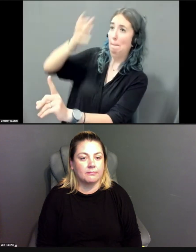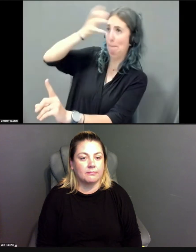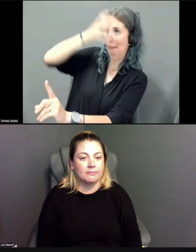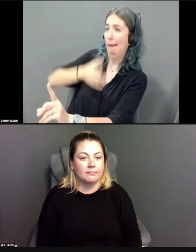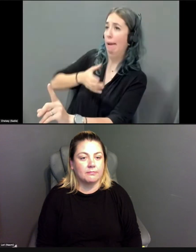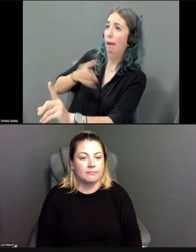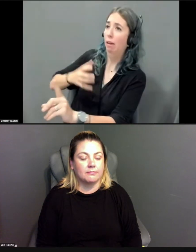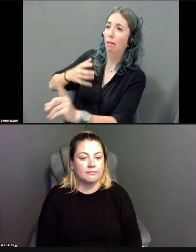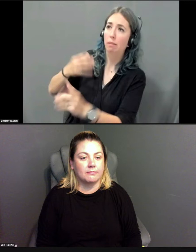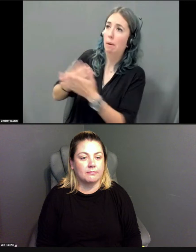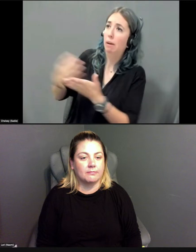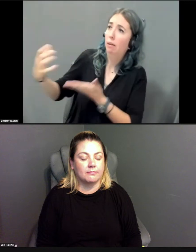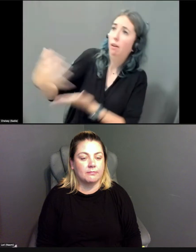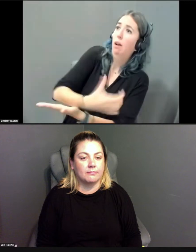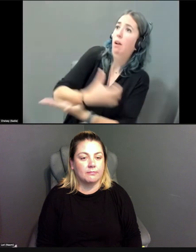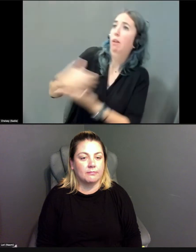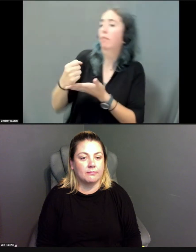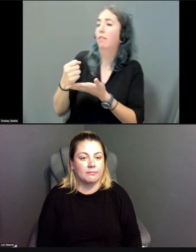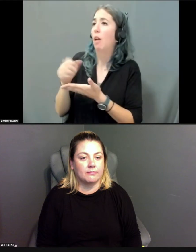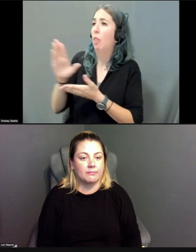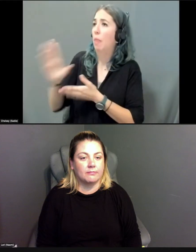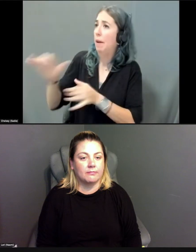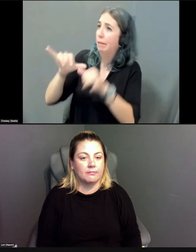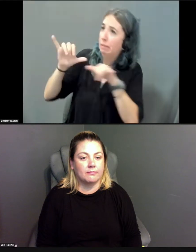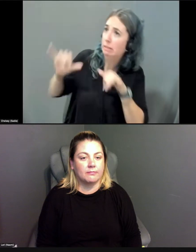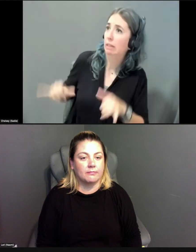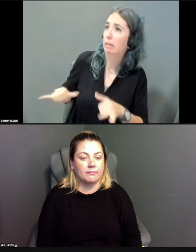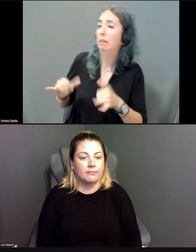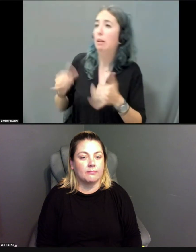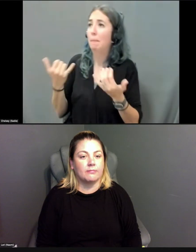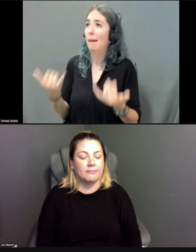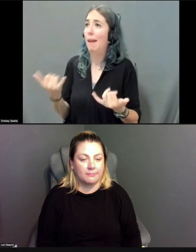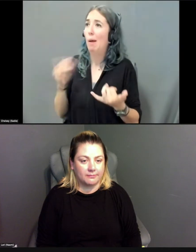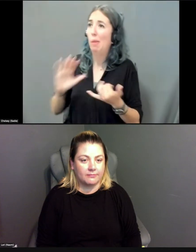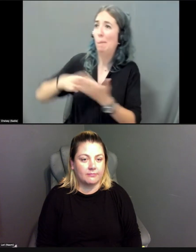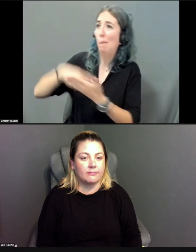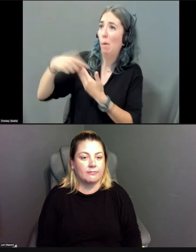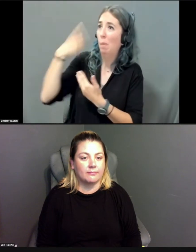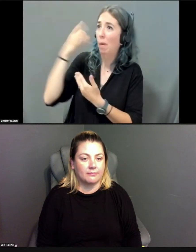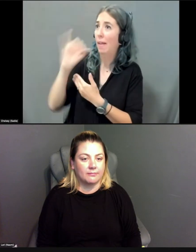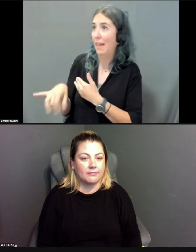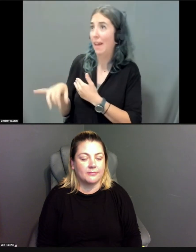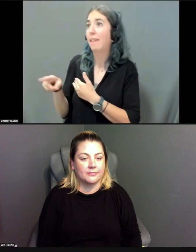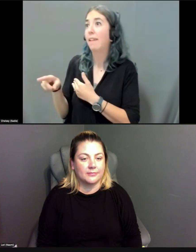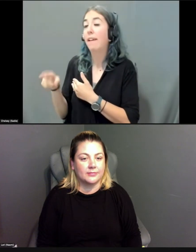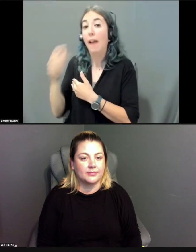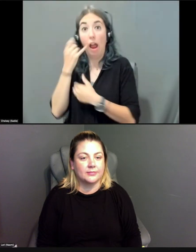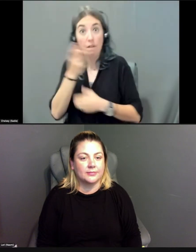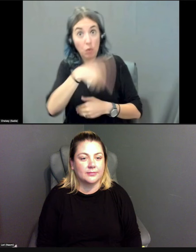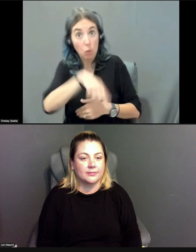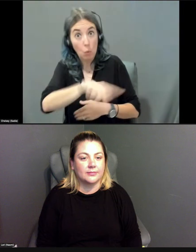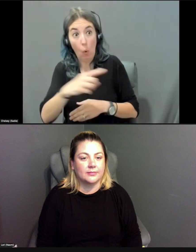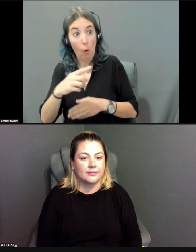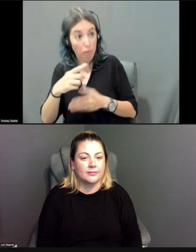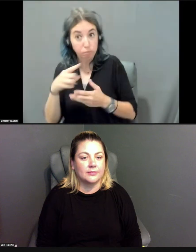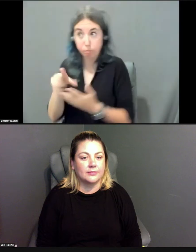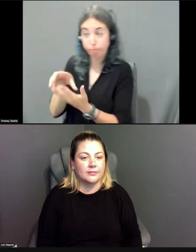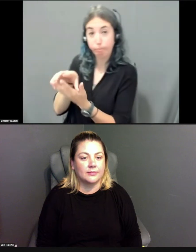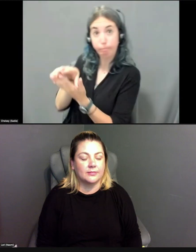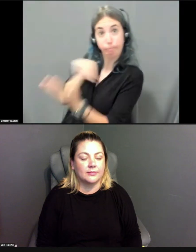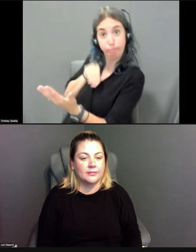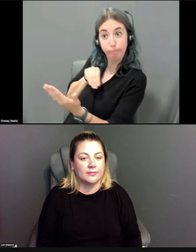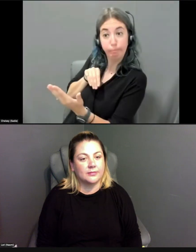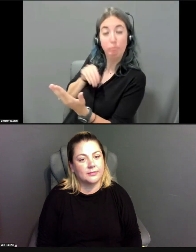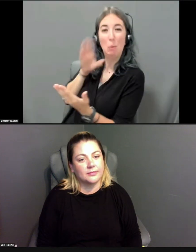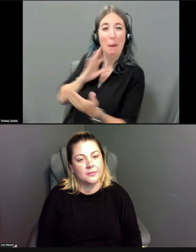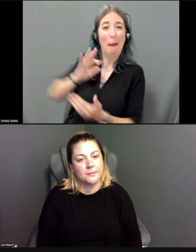this system and marketing their programs this way. And then they go forth and teach all these other people how to make all